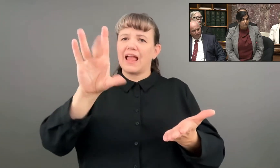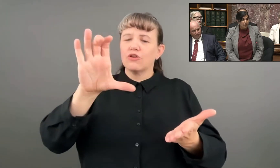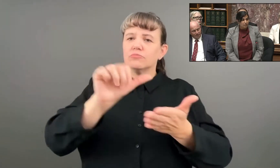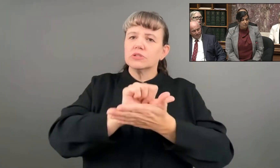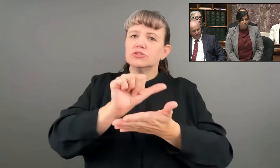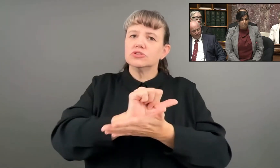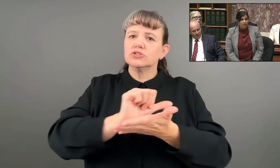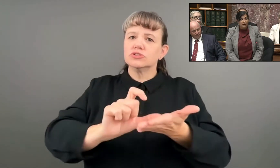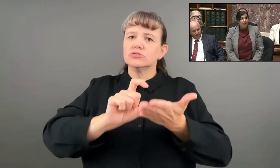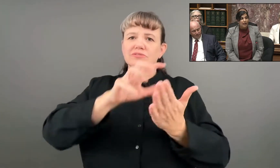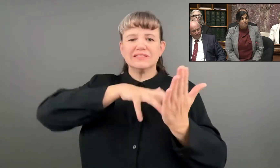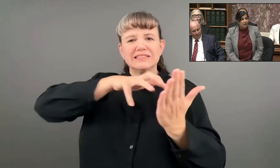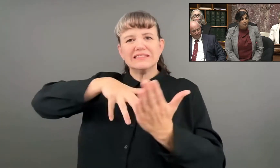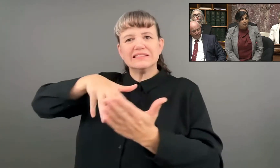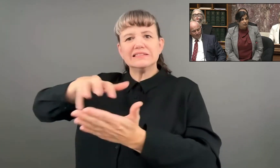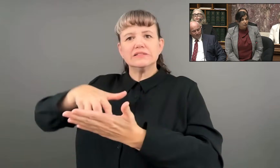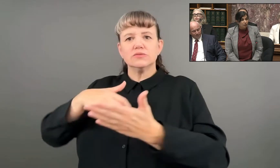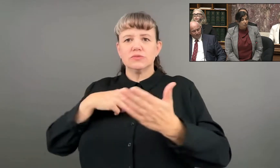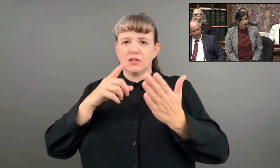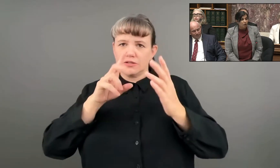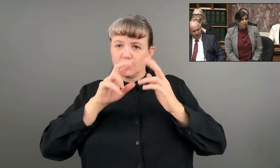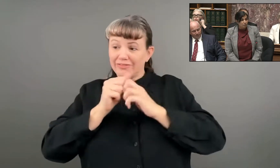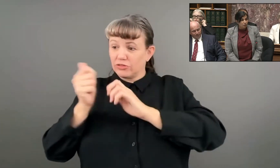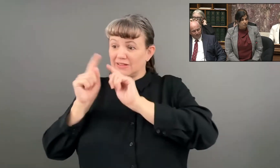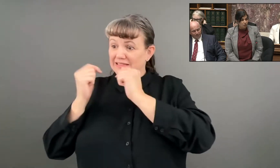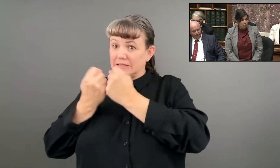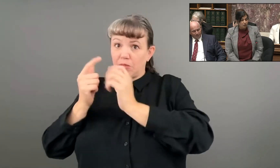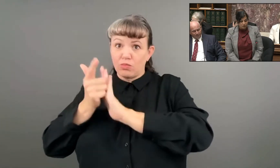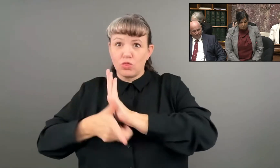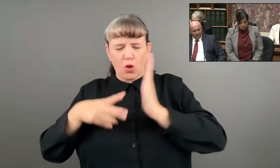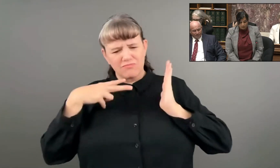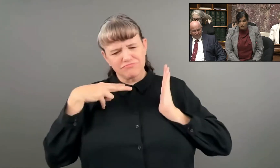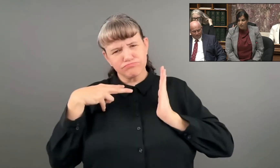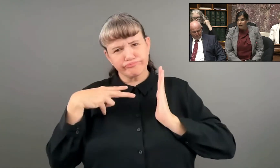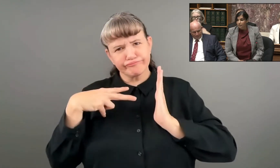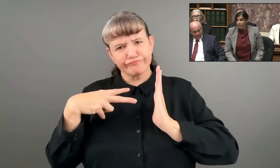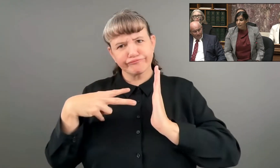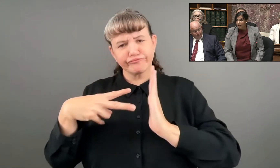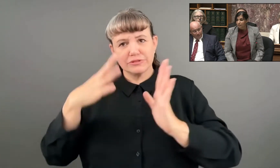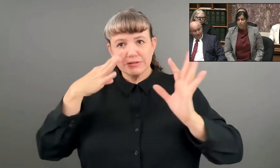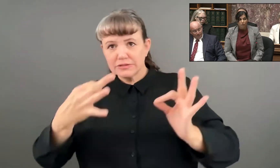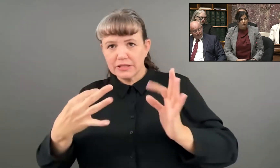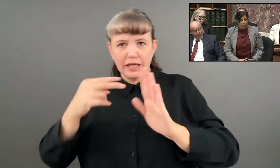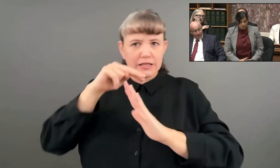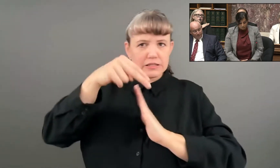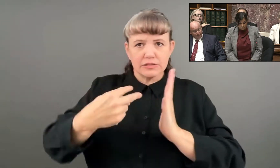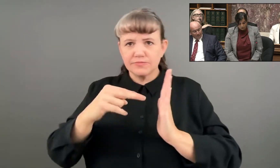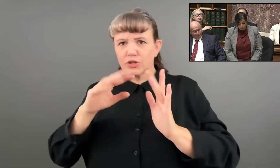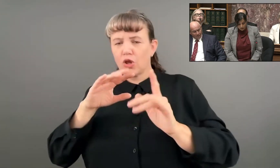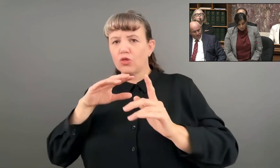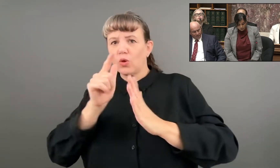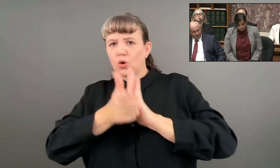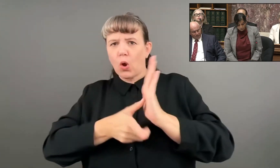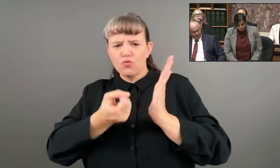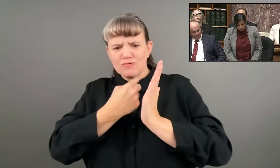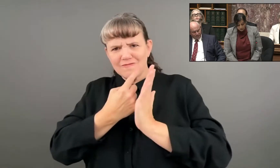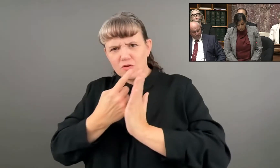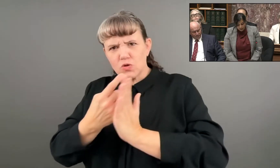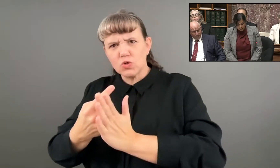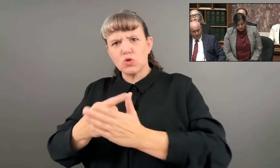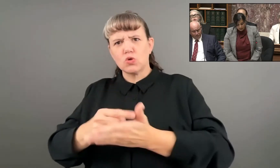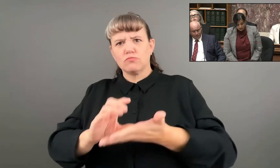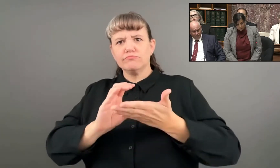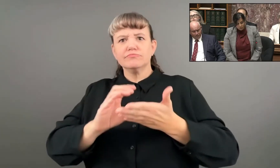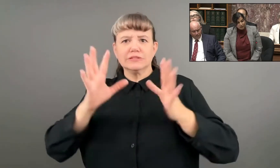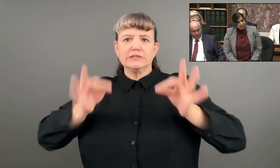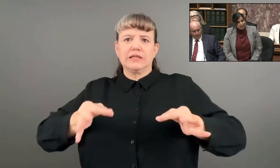of the legal aspects of it and making it clear what our views are on that decision, and I've done that, and so has the Premier. Mr. Speaker,